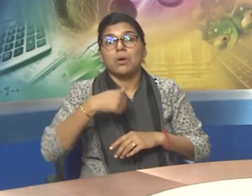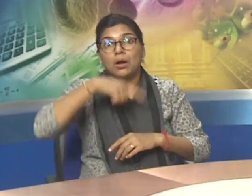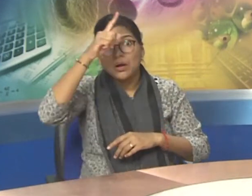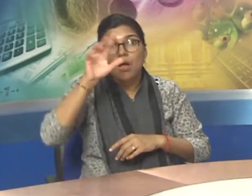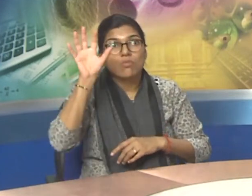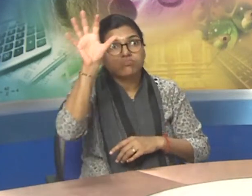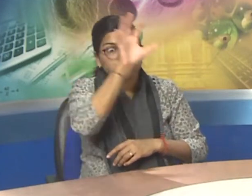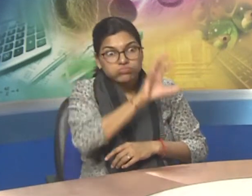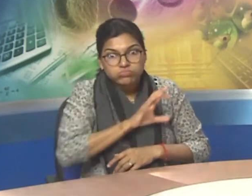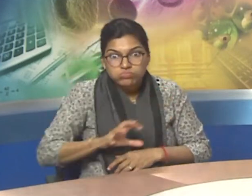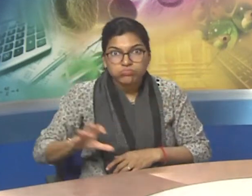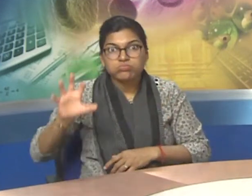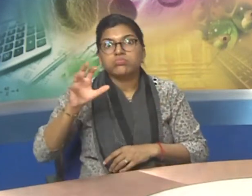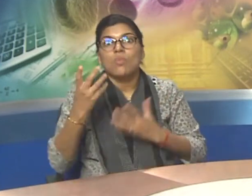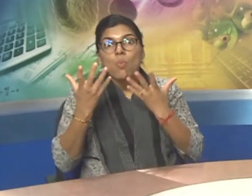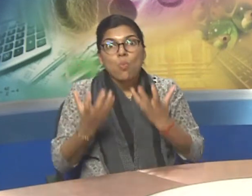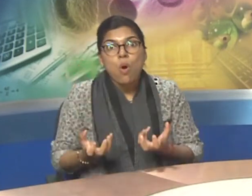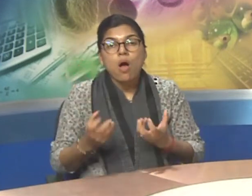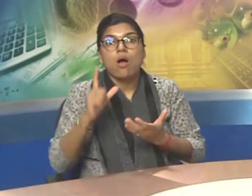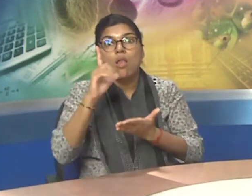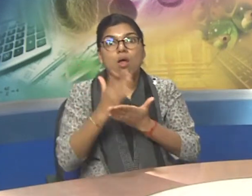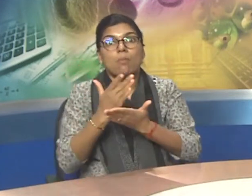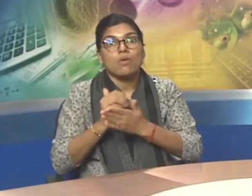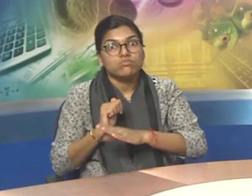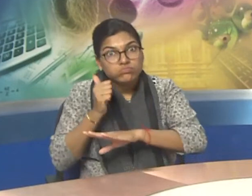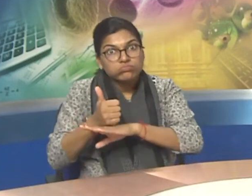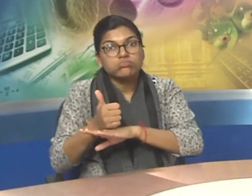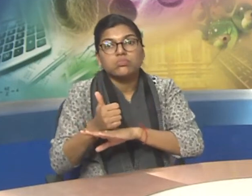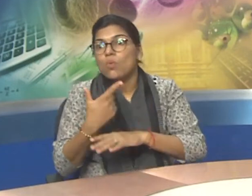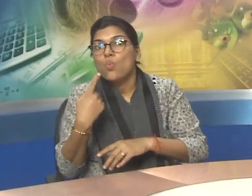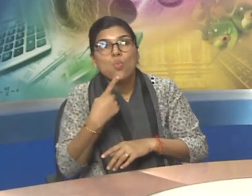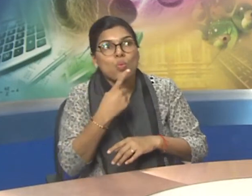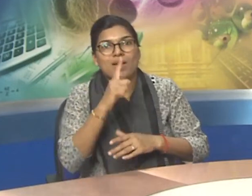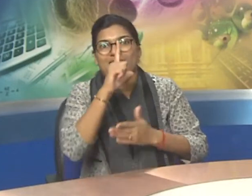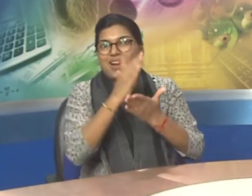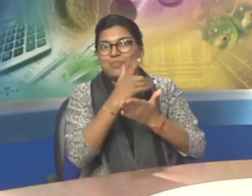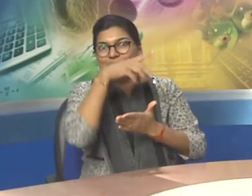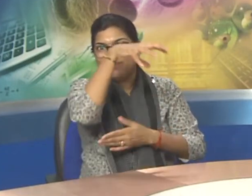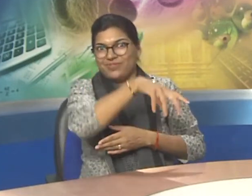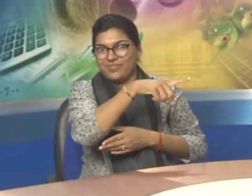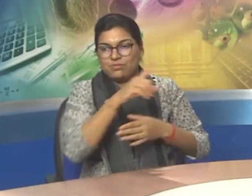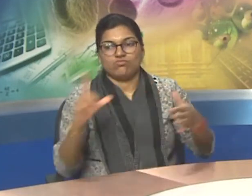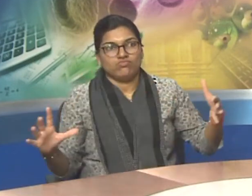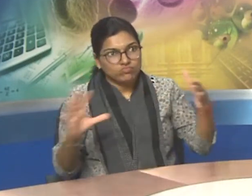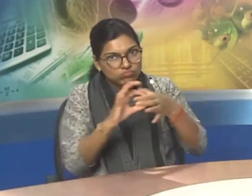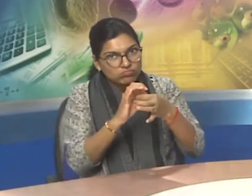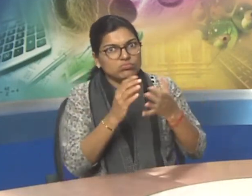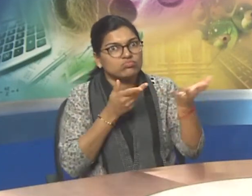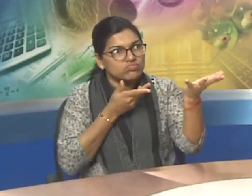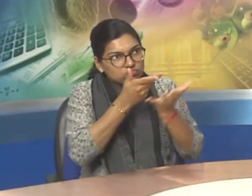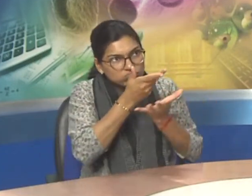The first and the foremost is the library legislation, which makes adequate provisions regarding